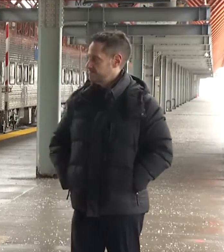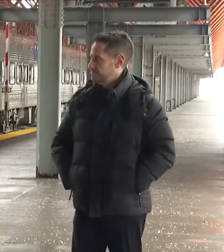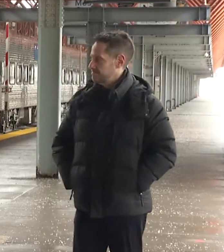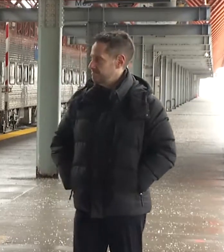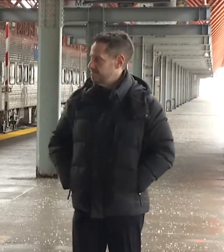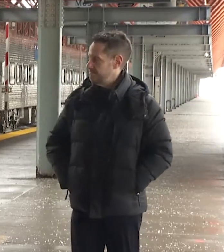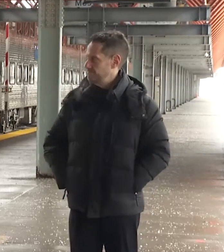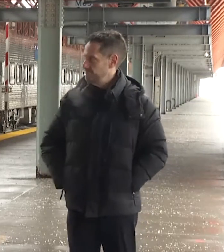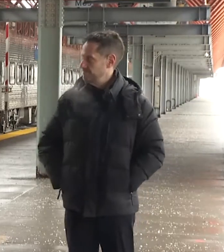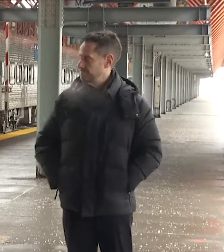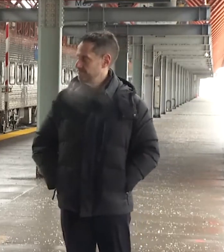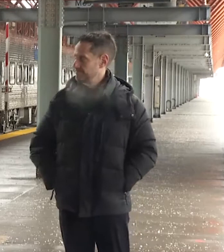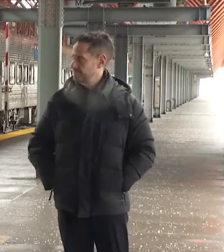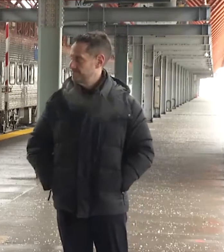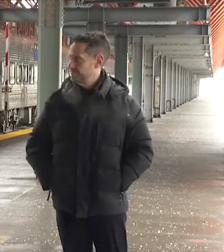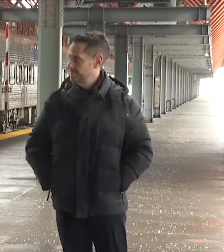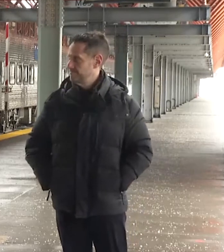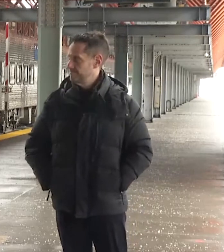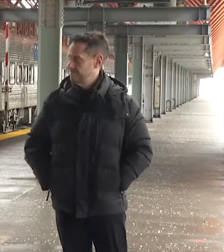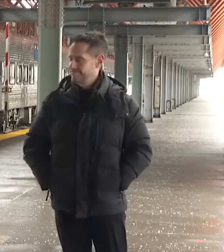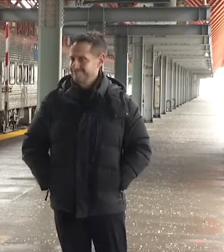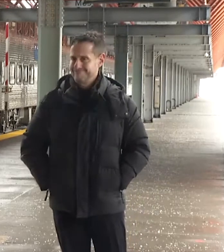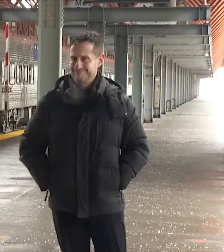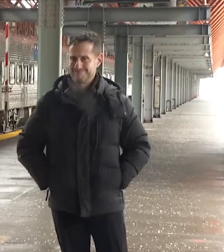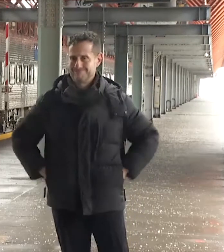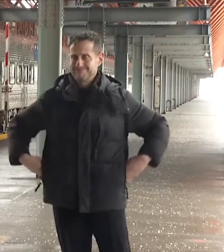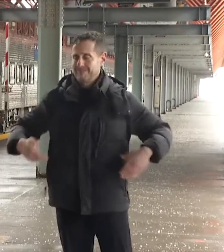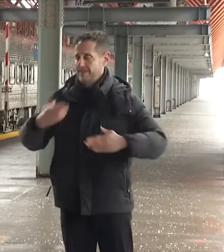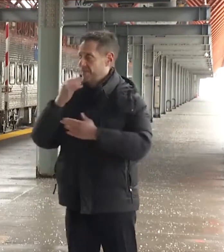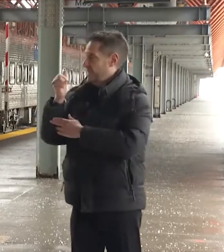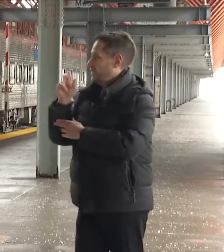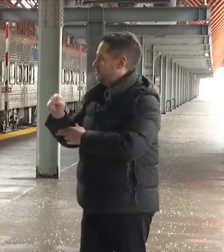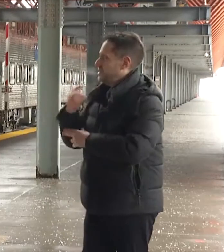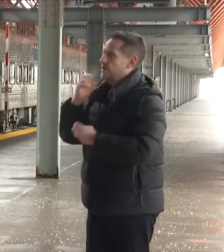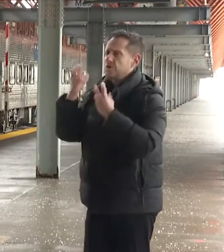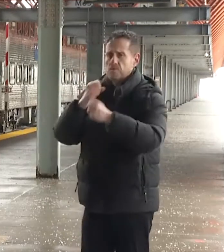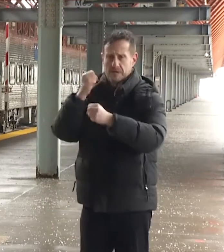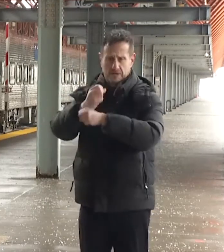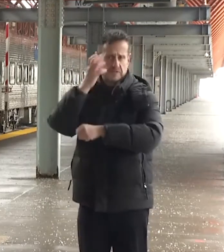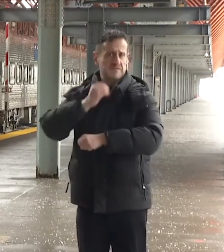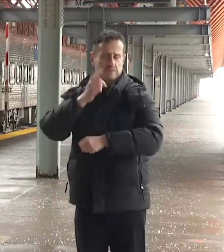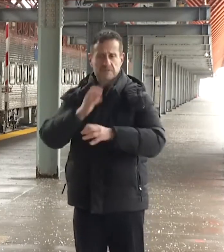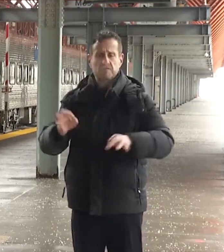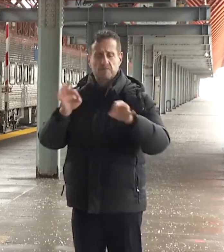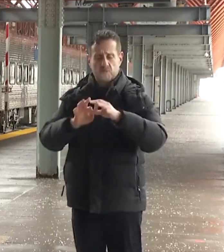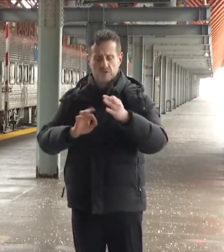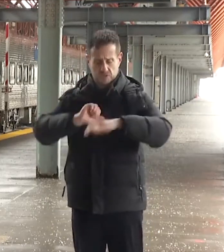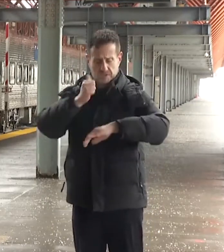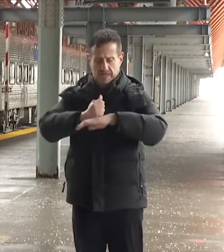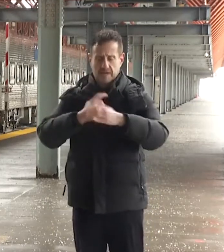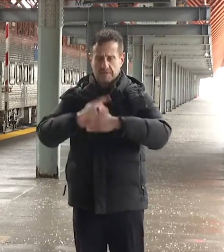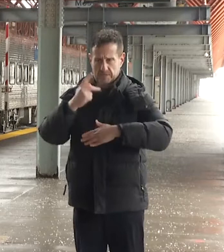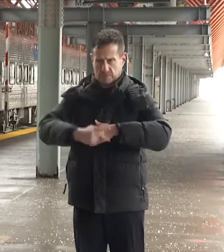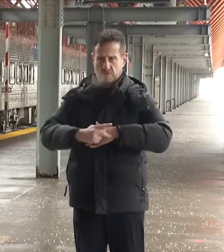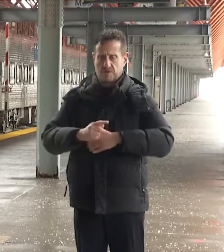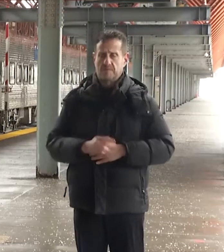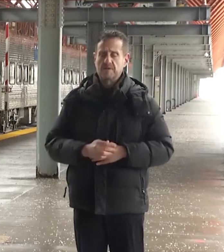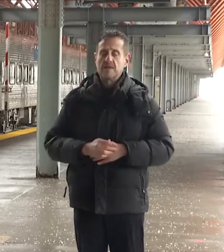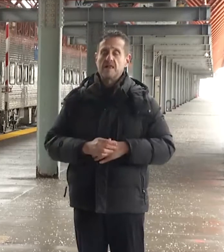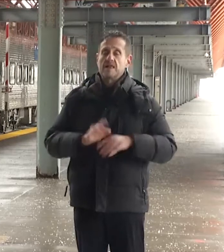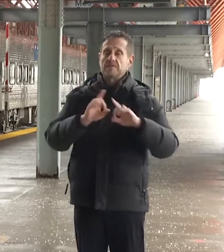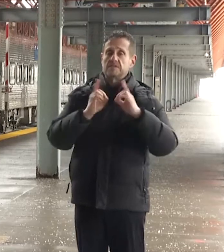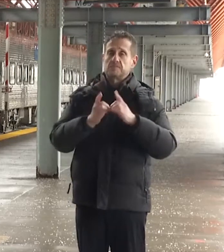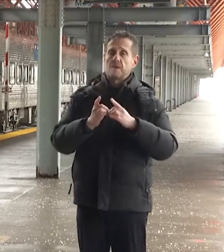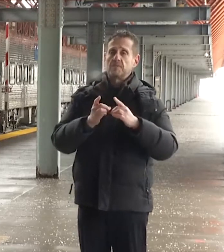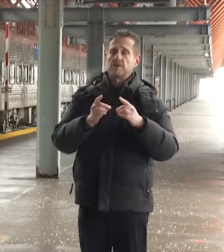Thank you, John. Your insight and decades of experience have been crucial to launching this pilot. The entire Department of Transportation